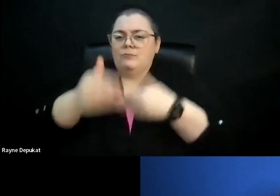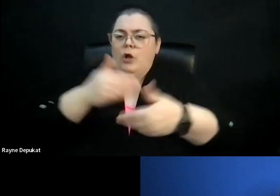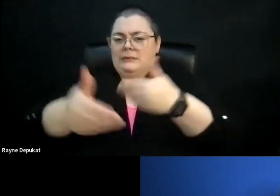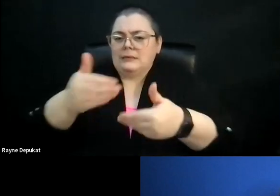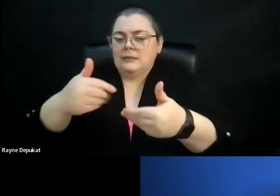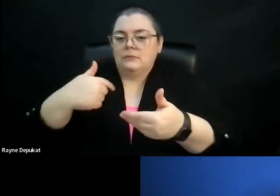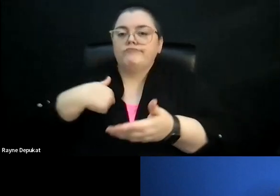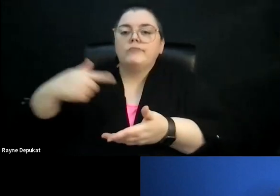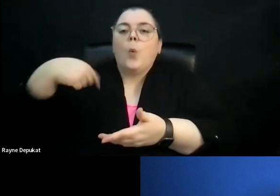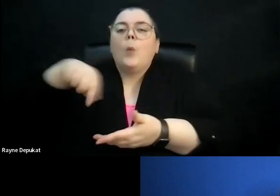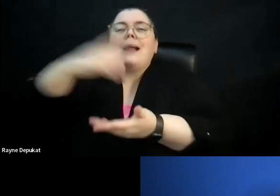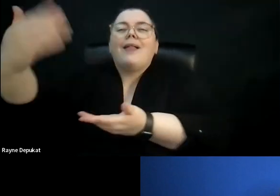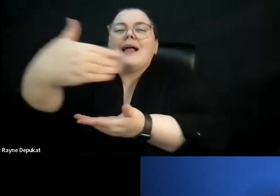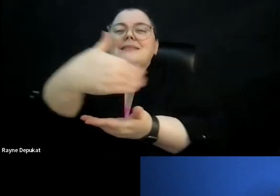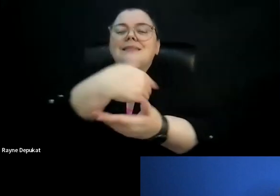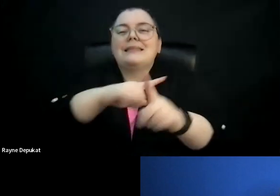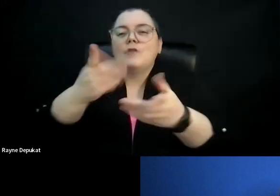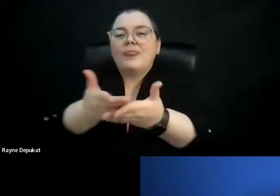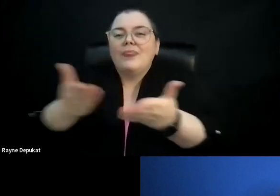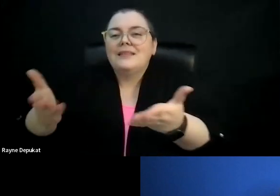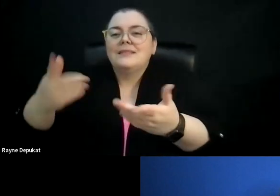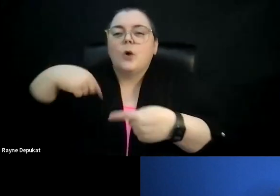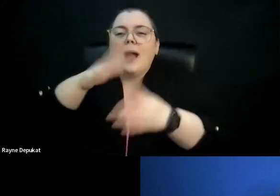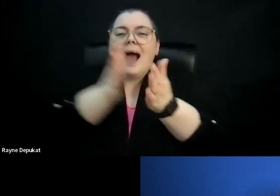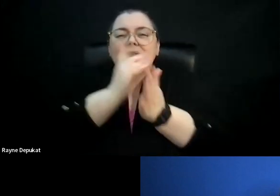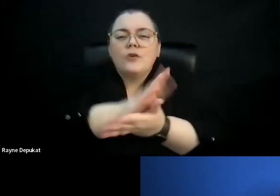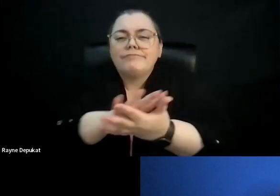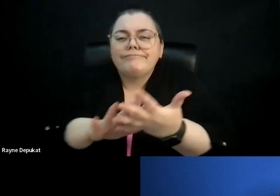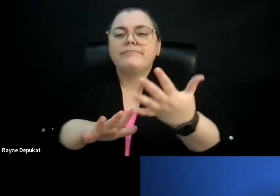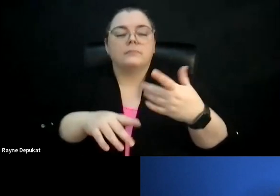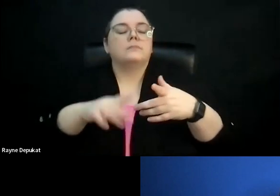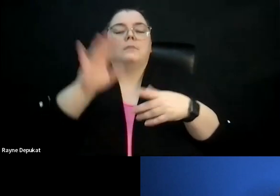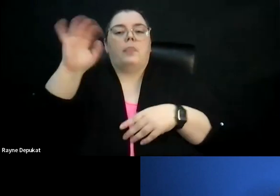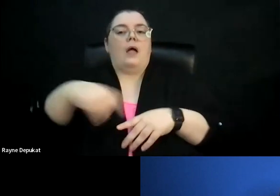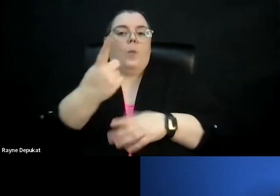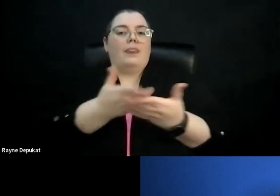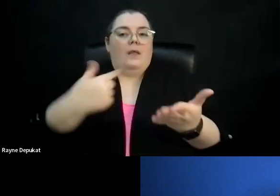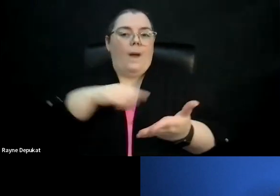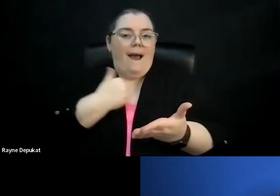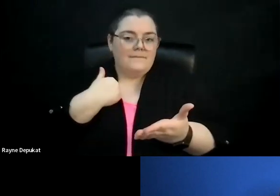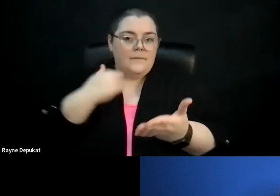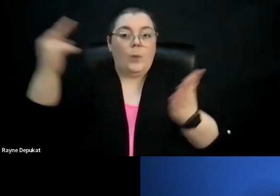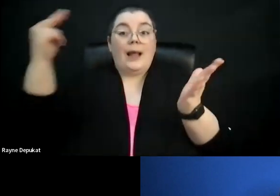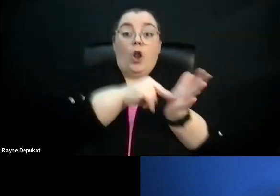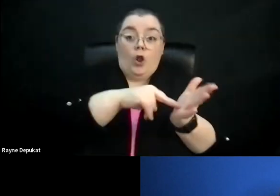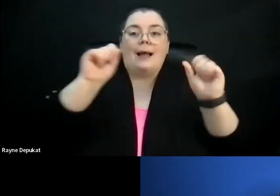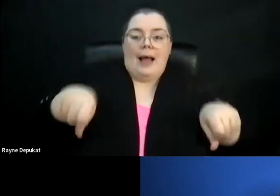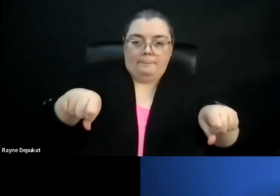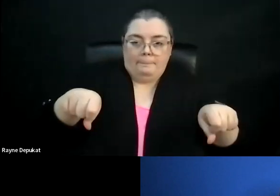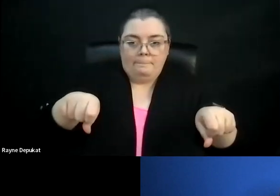ago during this committee process, we were collecting various paperwork and making sure that we have all of our ducks in a row. And that was